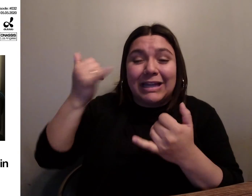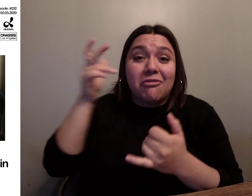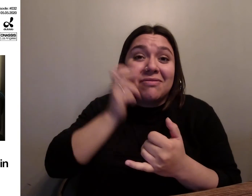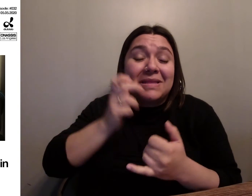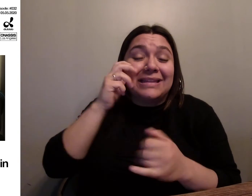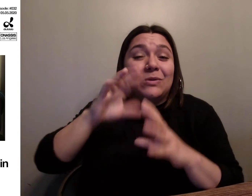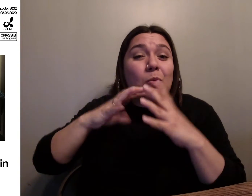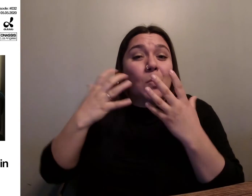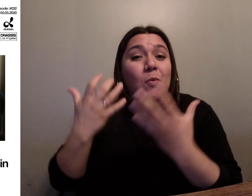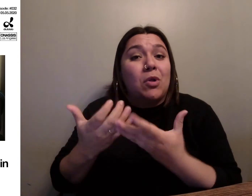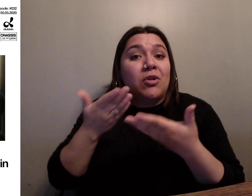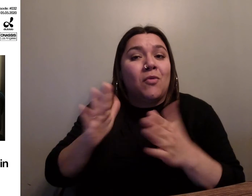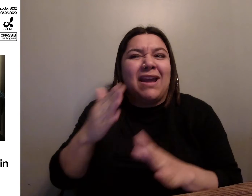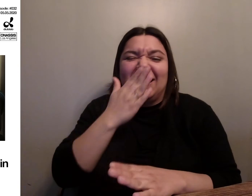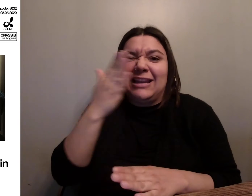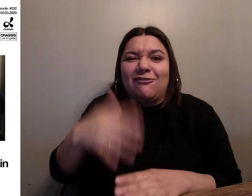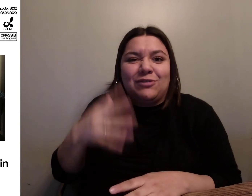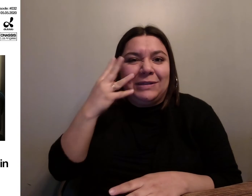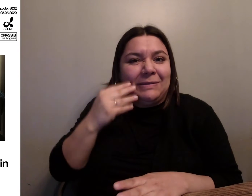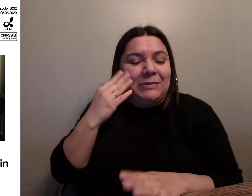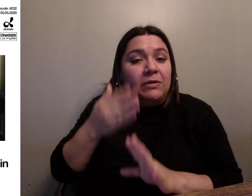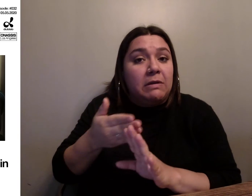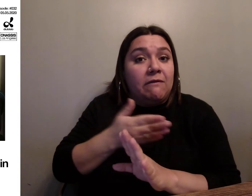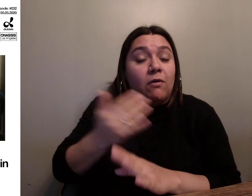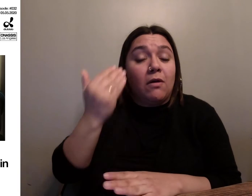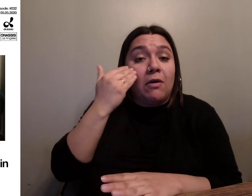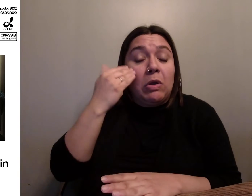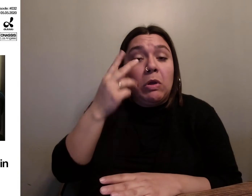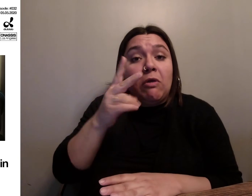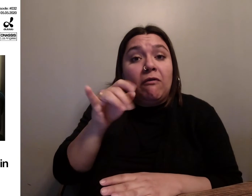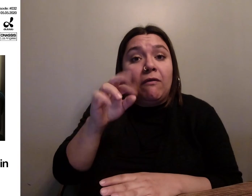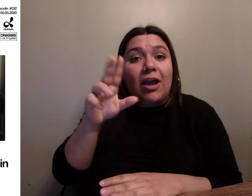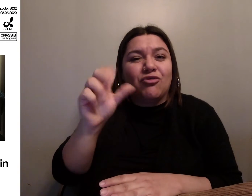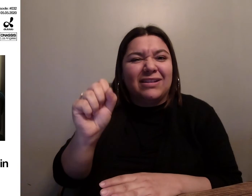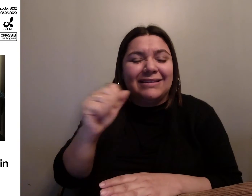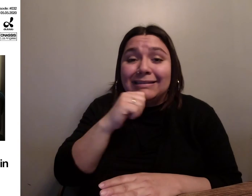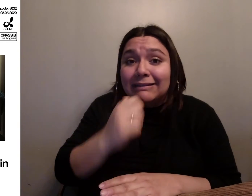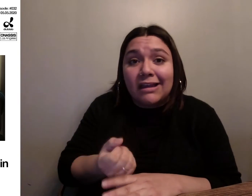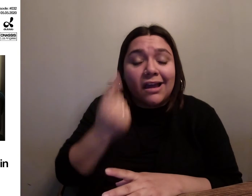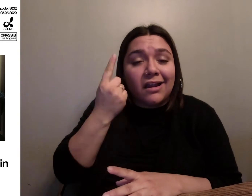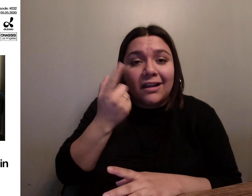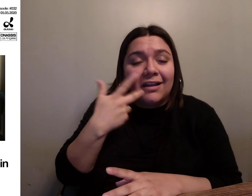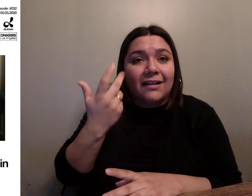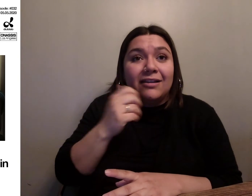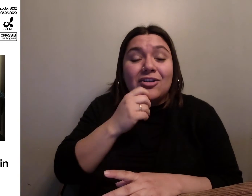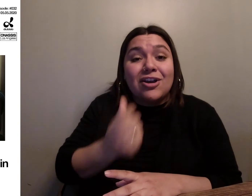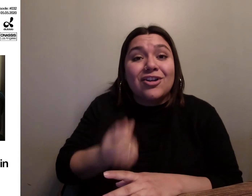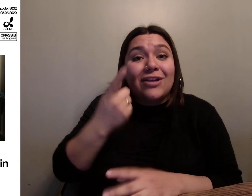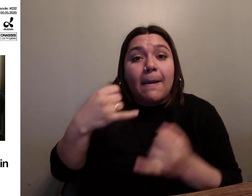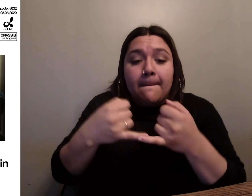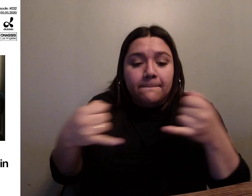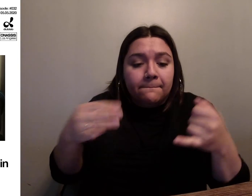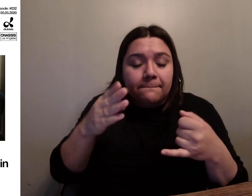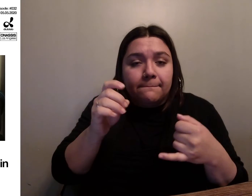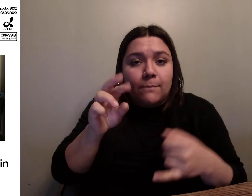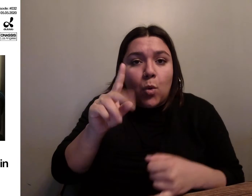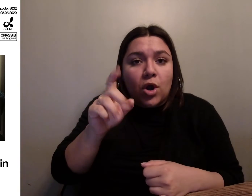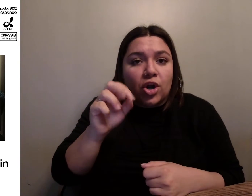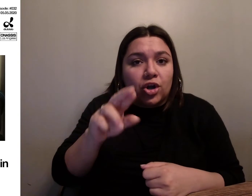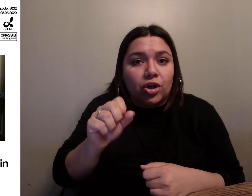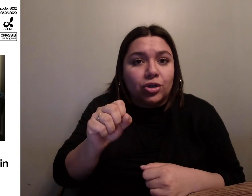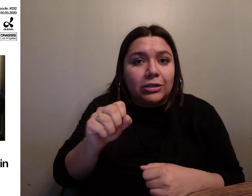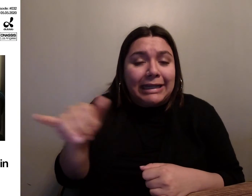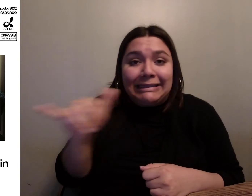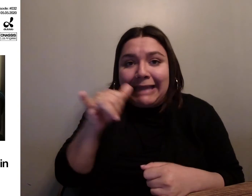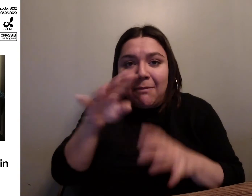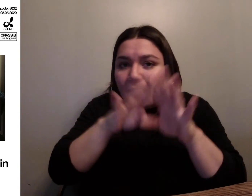borders. Neither does climate. And every action we take, every decision we make